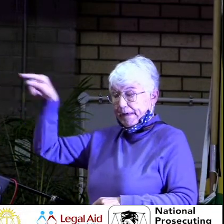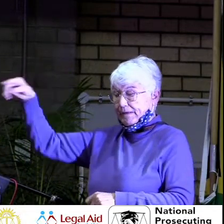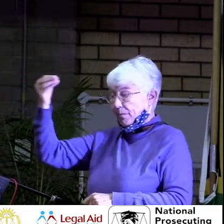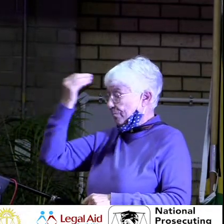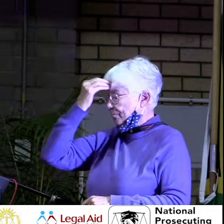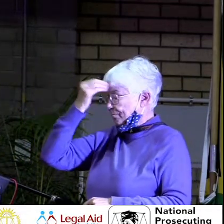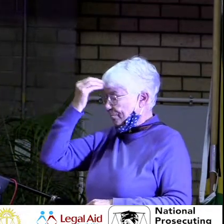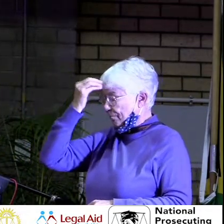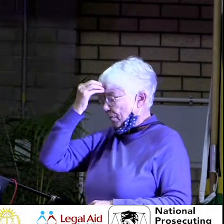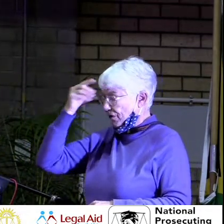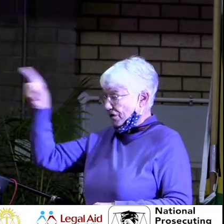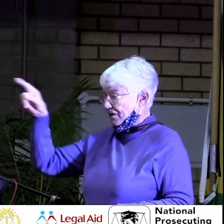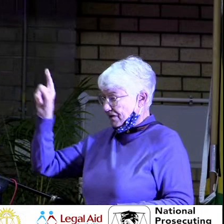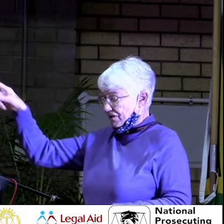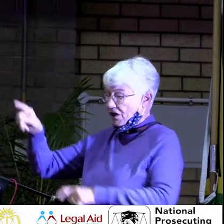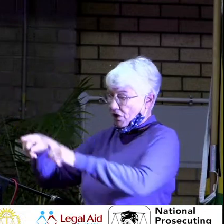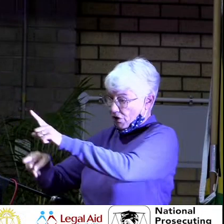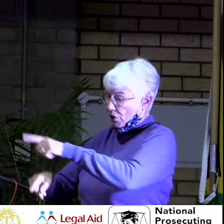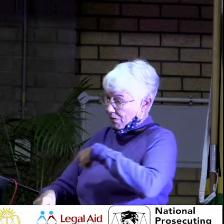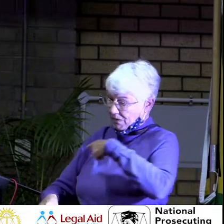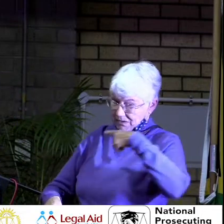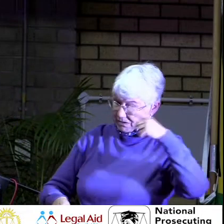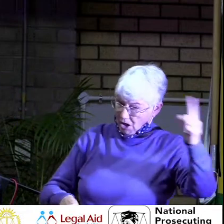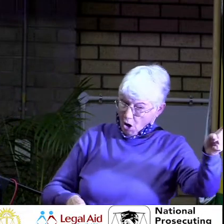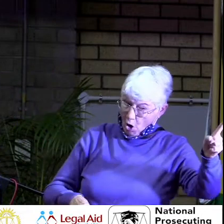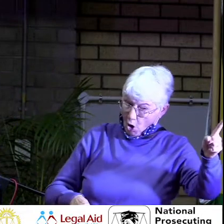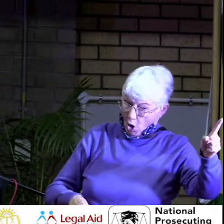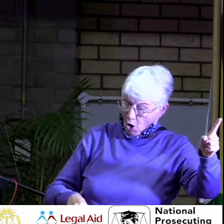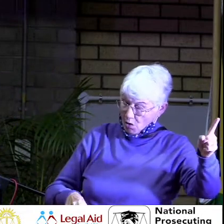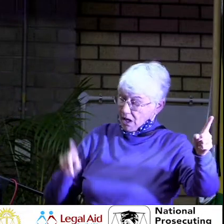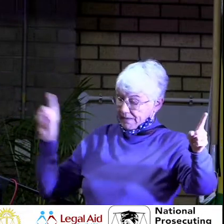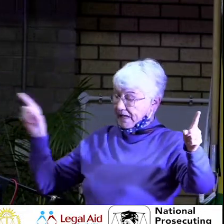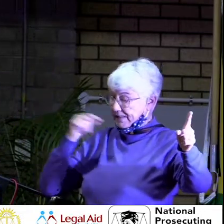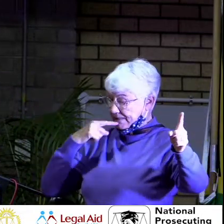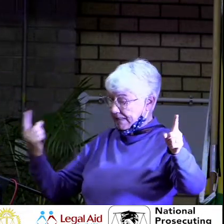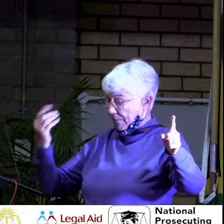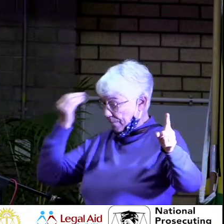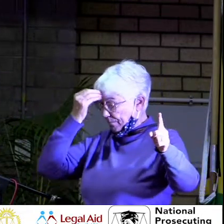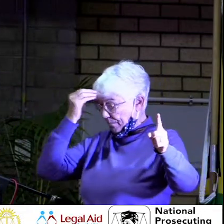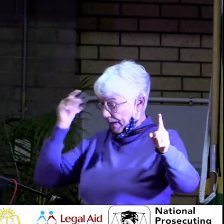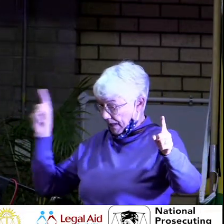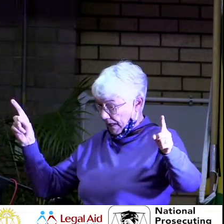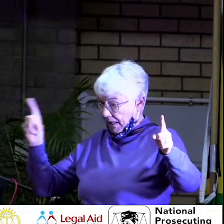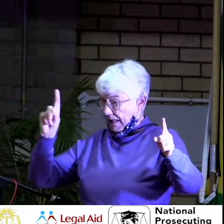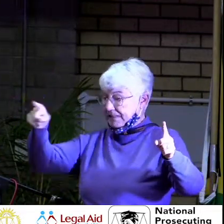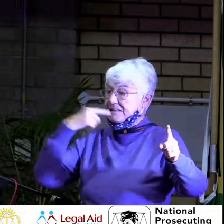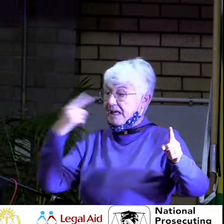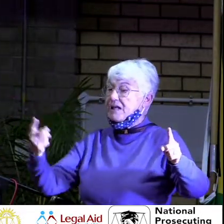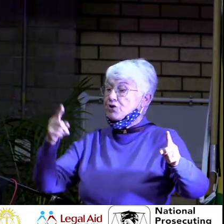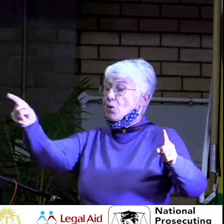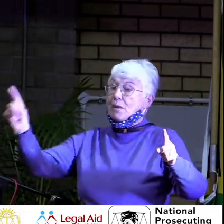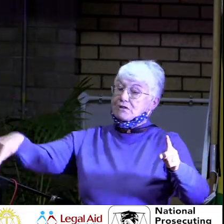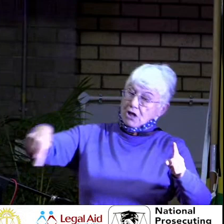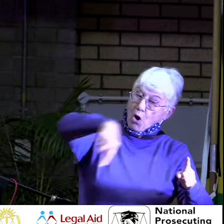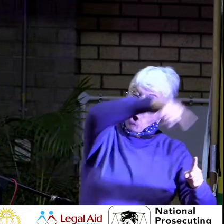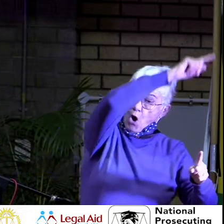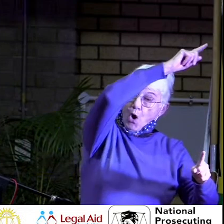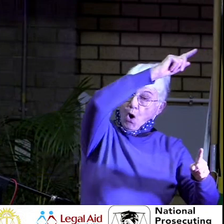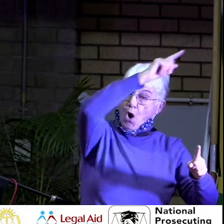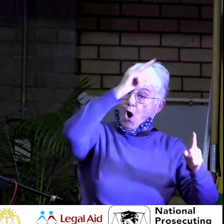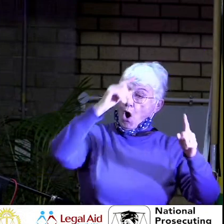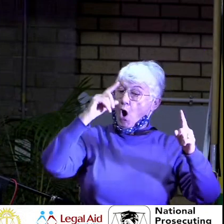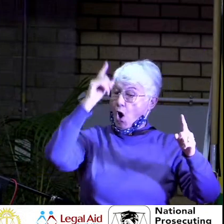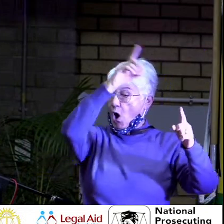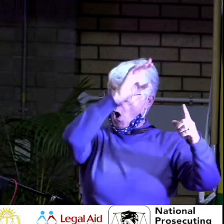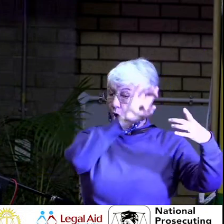you today, you do not go home. If the police do not help you get yourself to us at